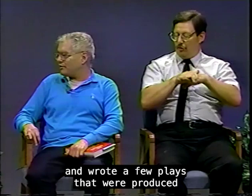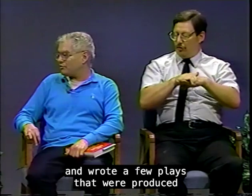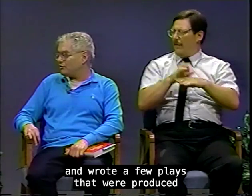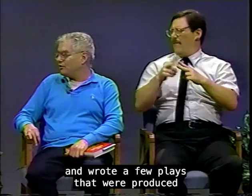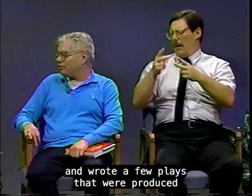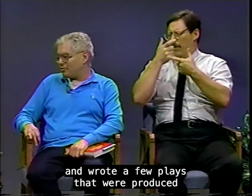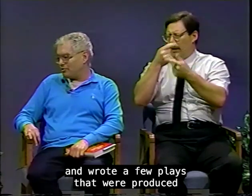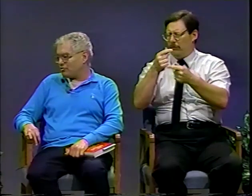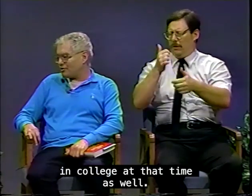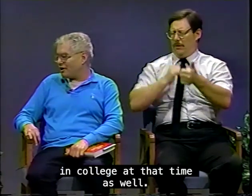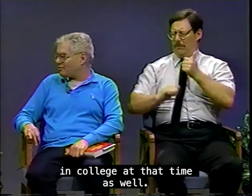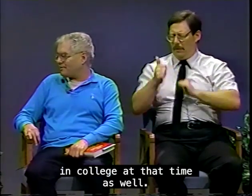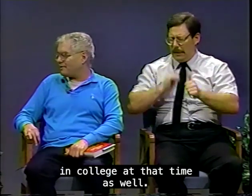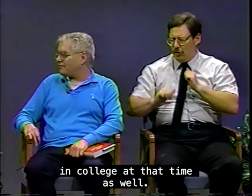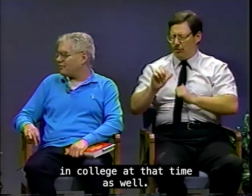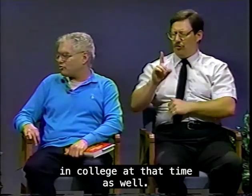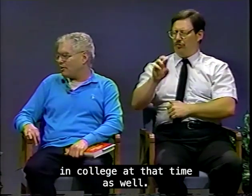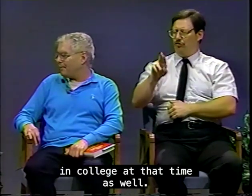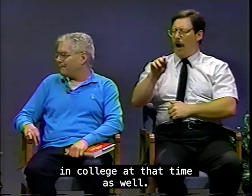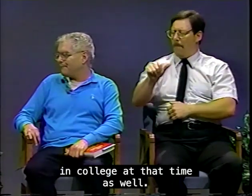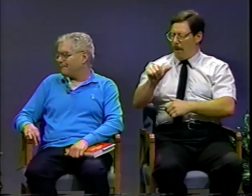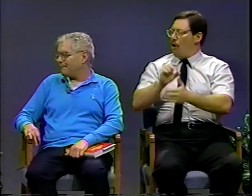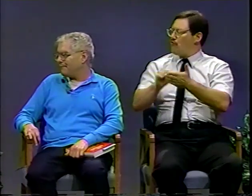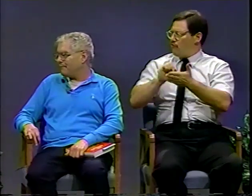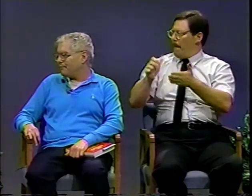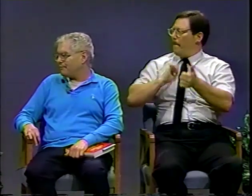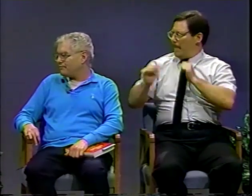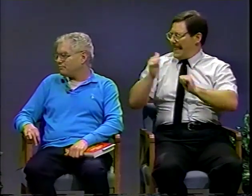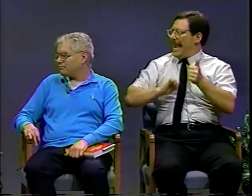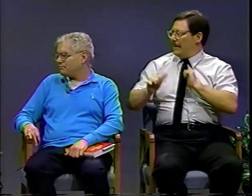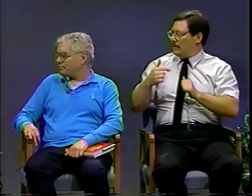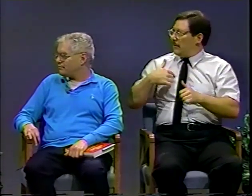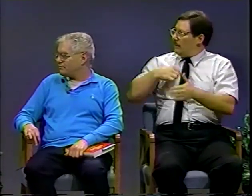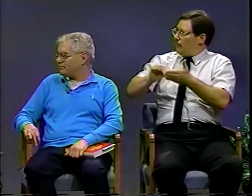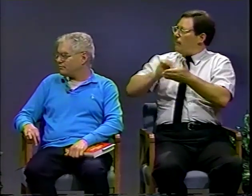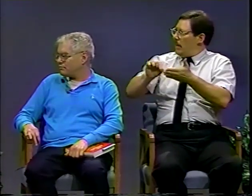few plays that were produced in college at that time as well.